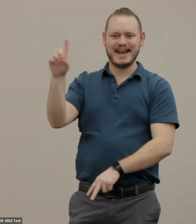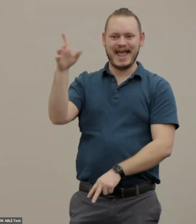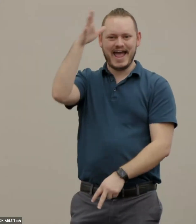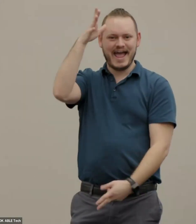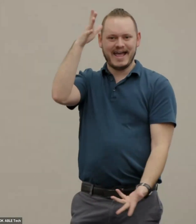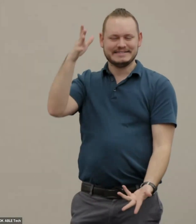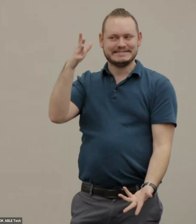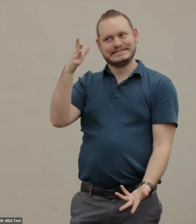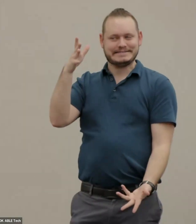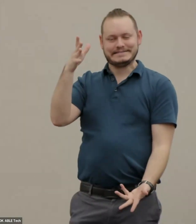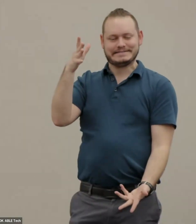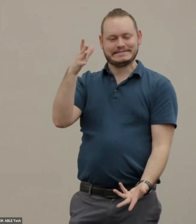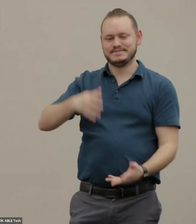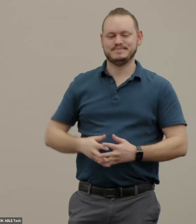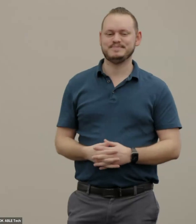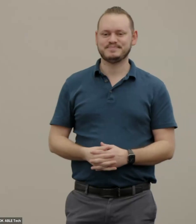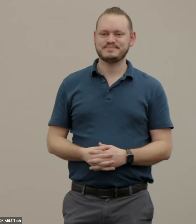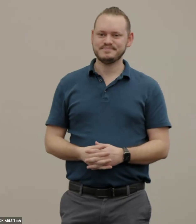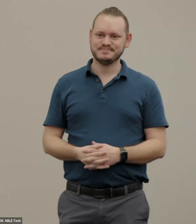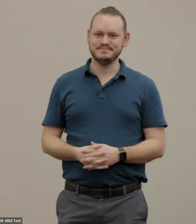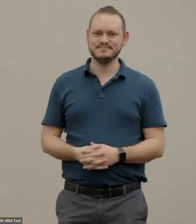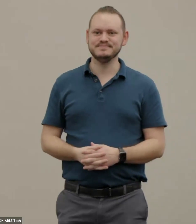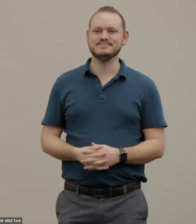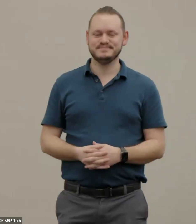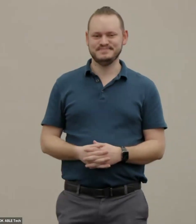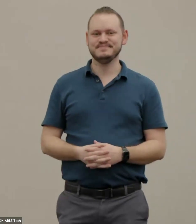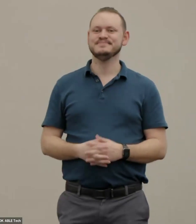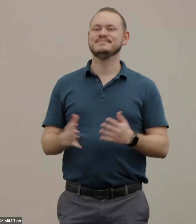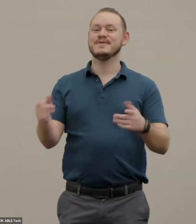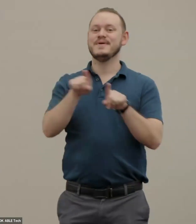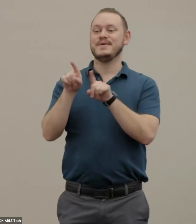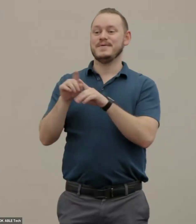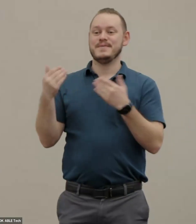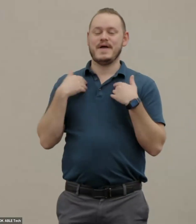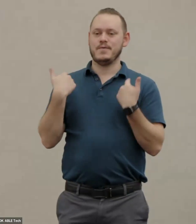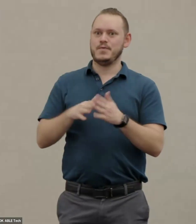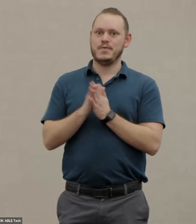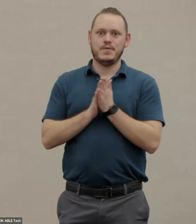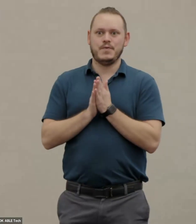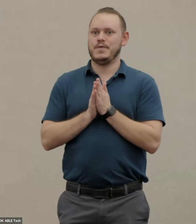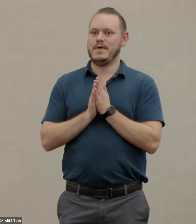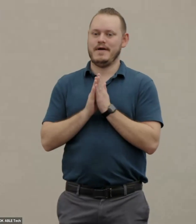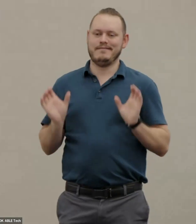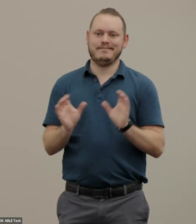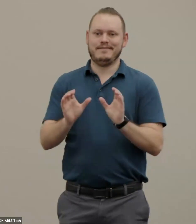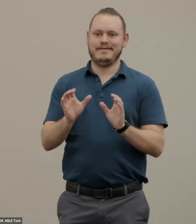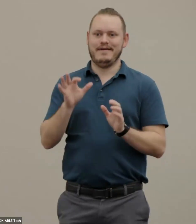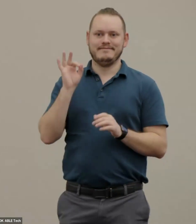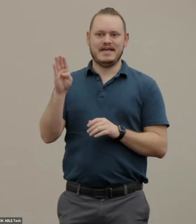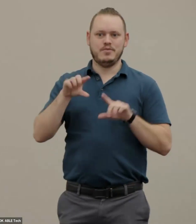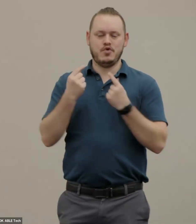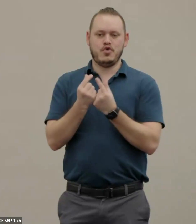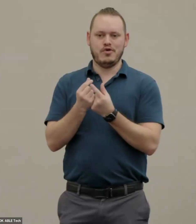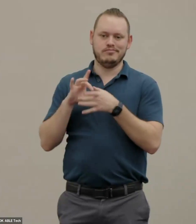Might have been a good solution too, but. And then also, we have a super active PDF accessibility Facebook